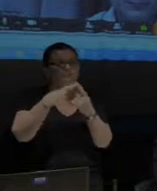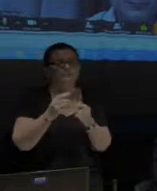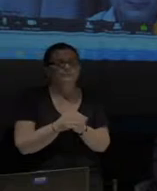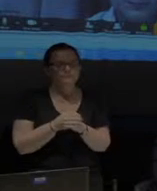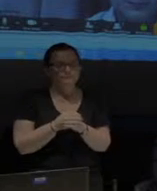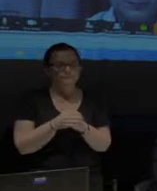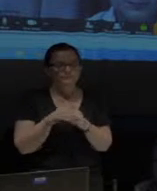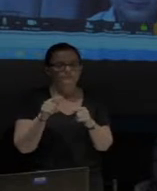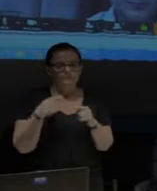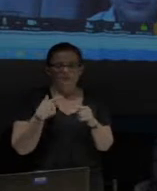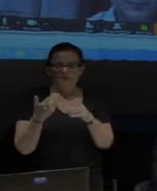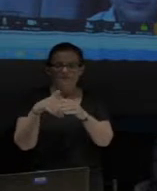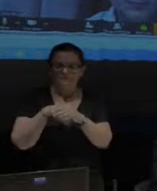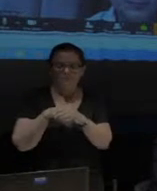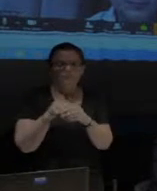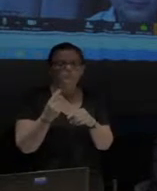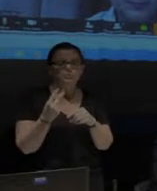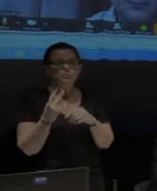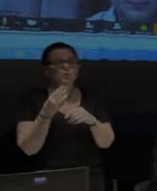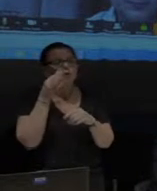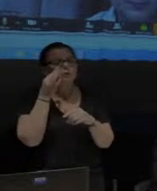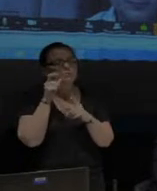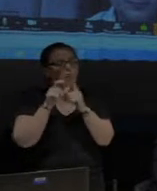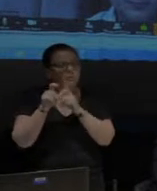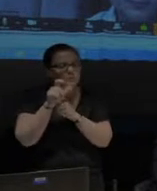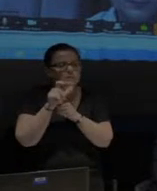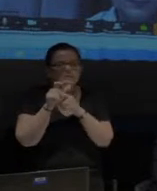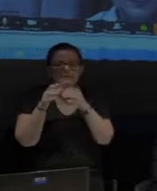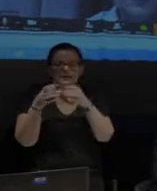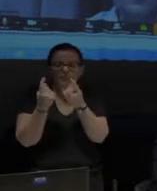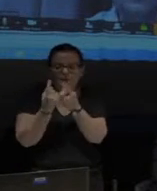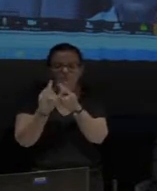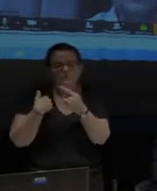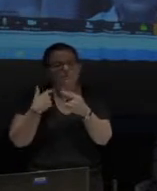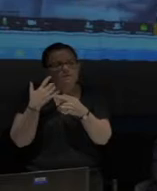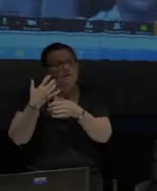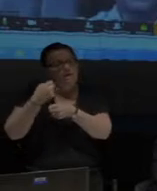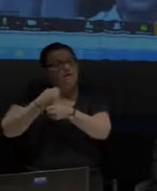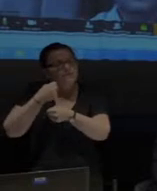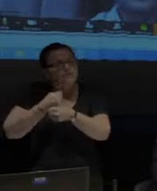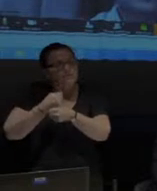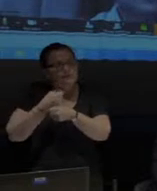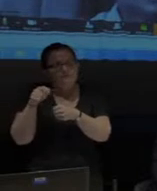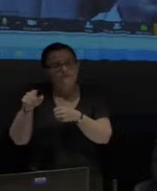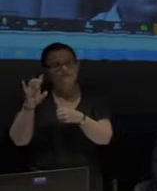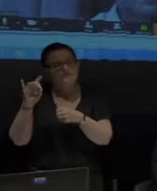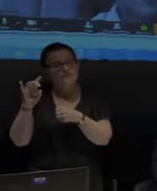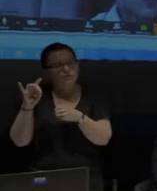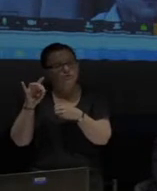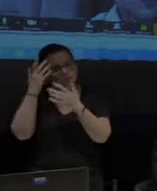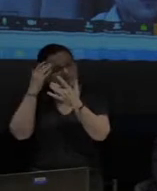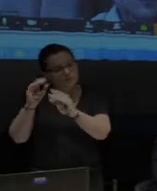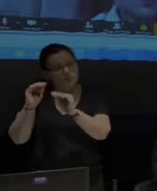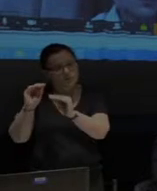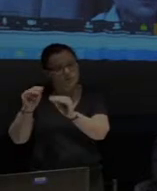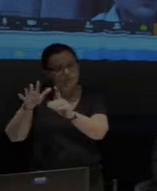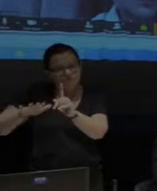am involved in one or two community things in Redbridge. I'm a governor for our local Institute of Further Education.